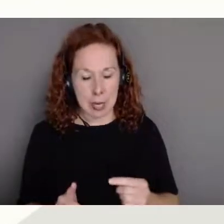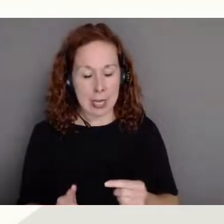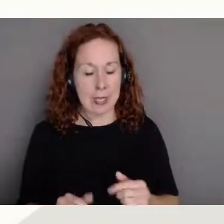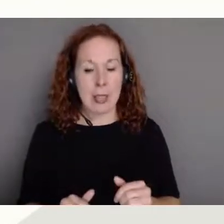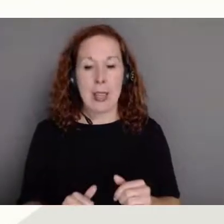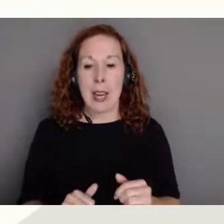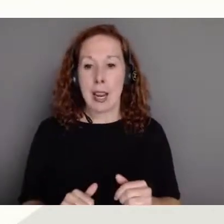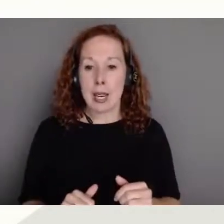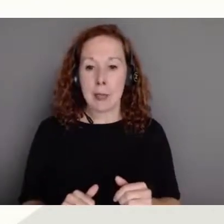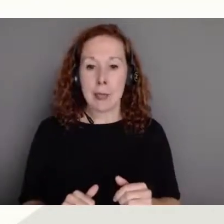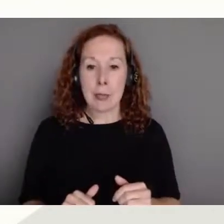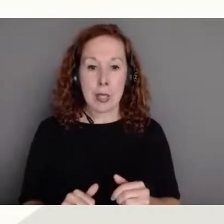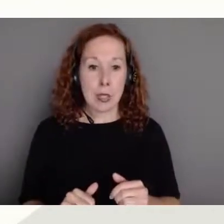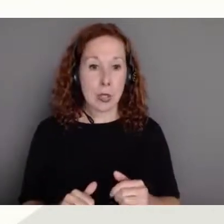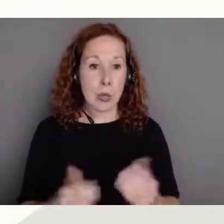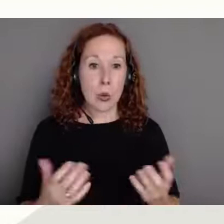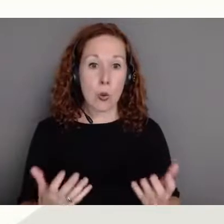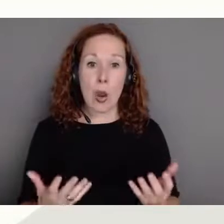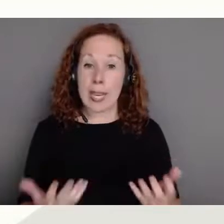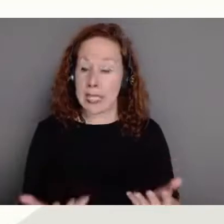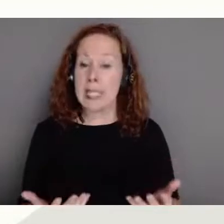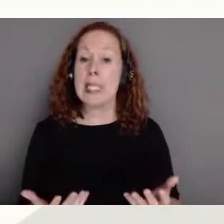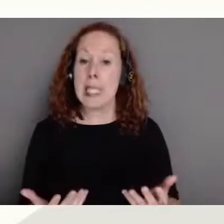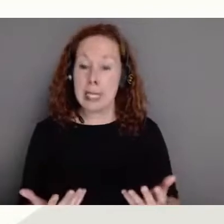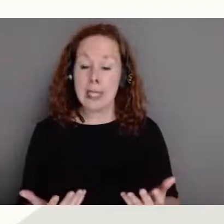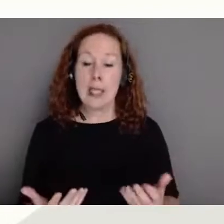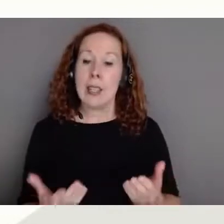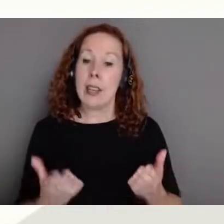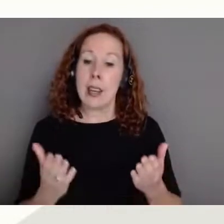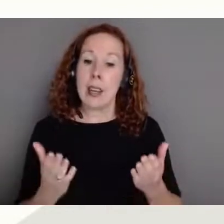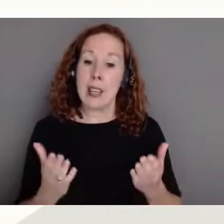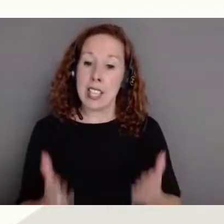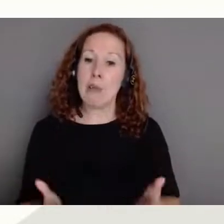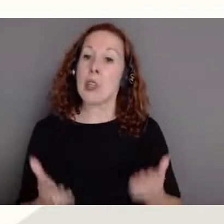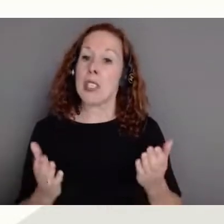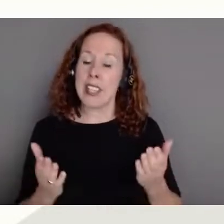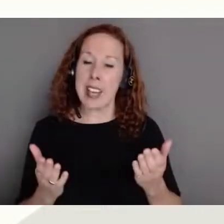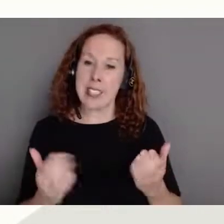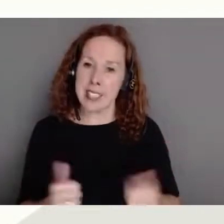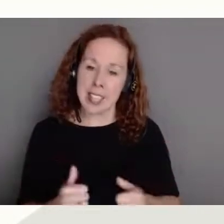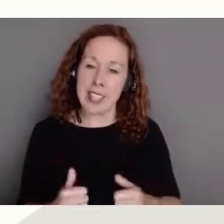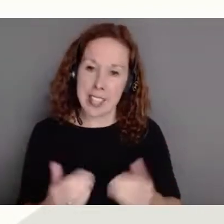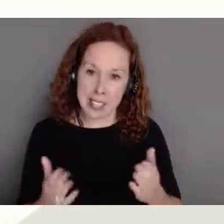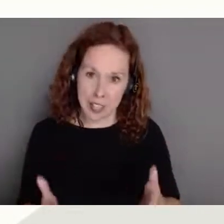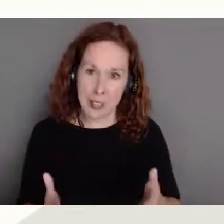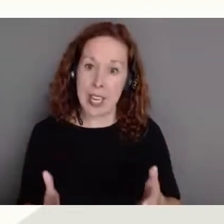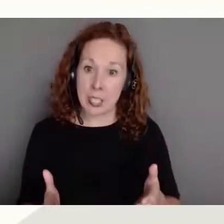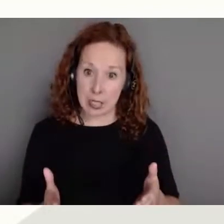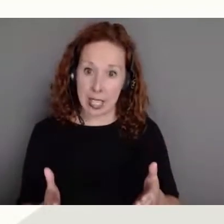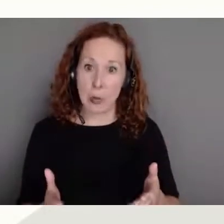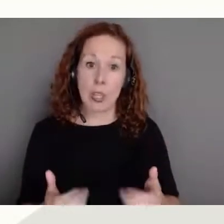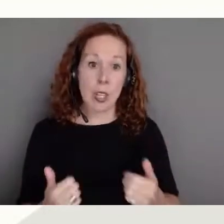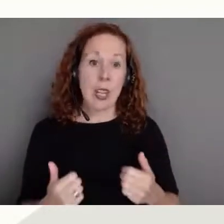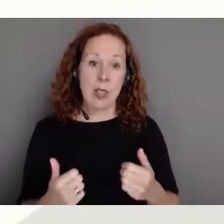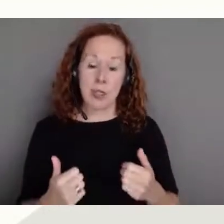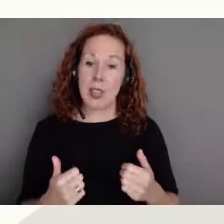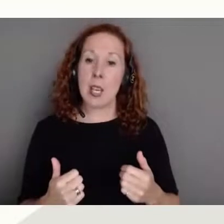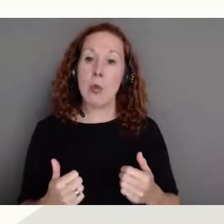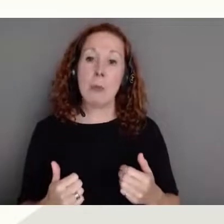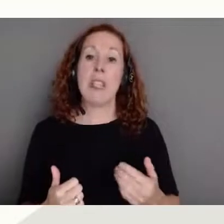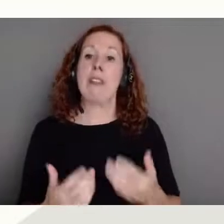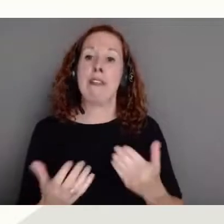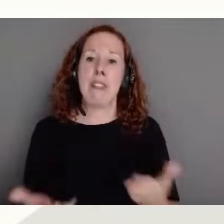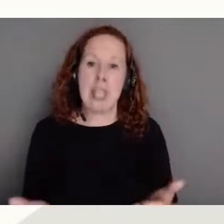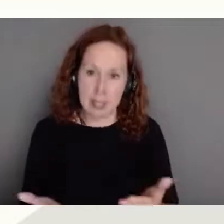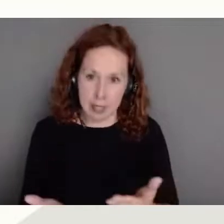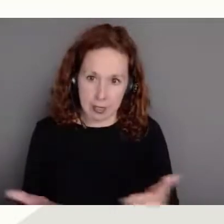little Yes, bit. please. Yep. Yep. Um, so ideally, a deaf person, again, as I said, that it's their native language, that they